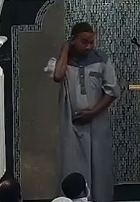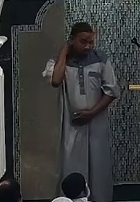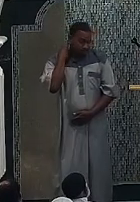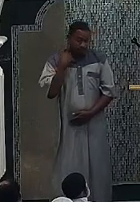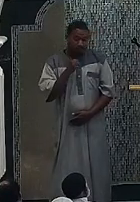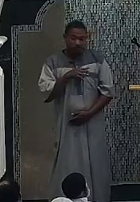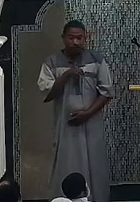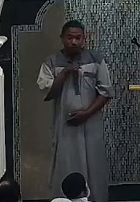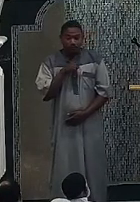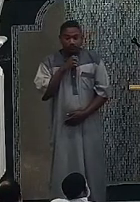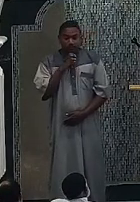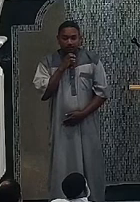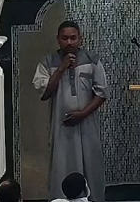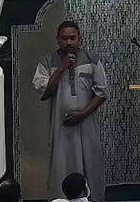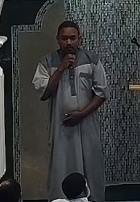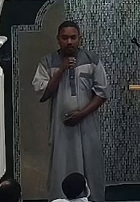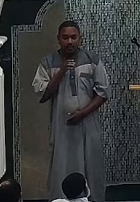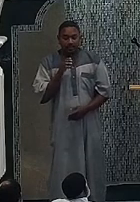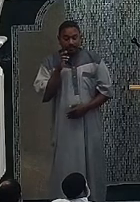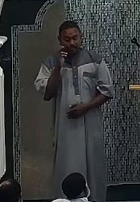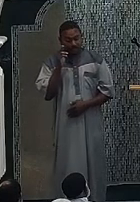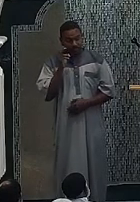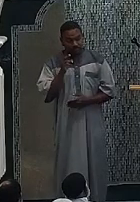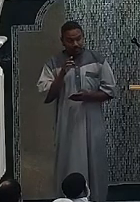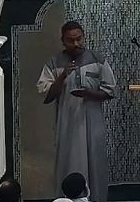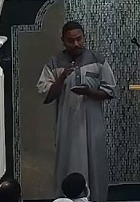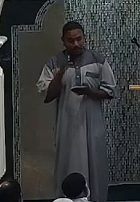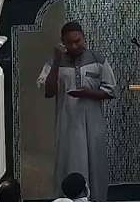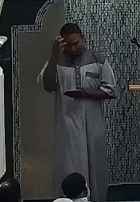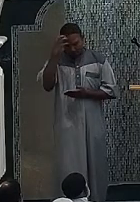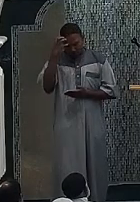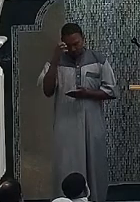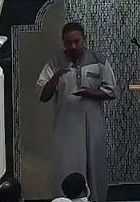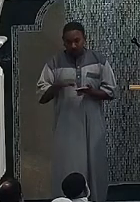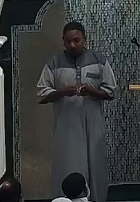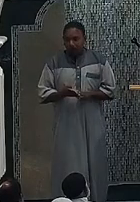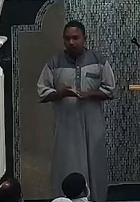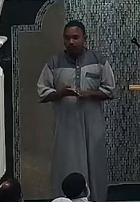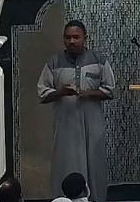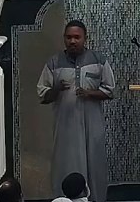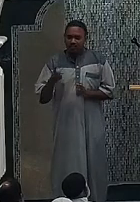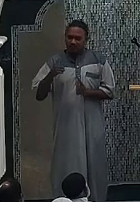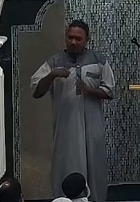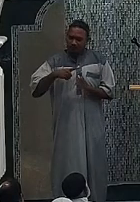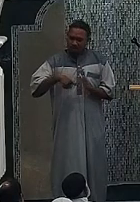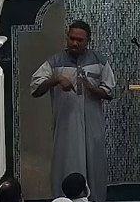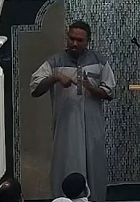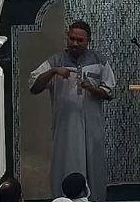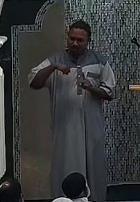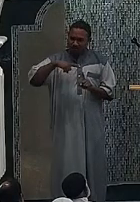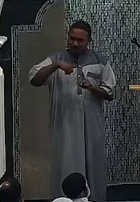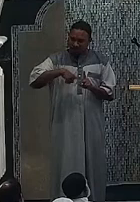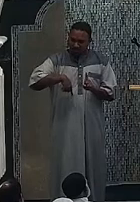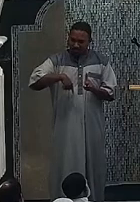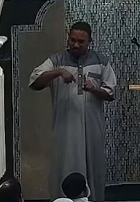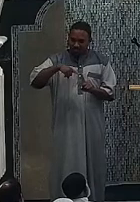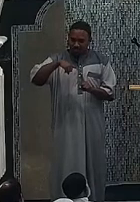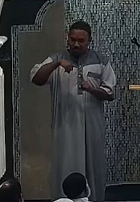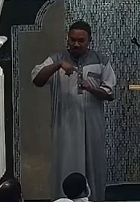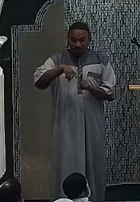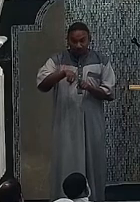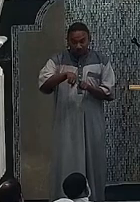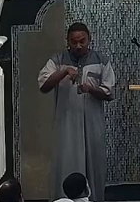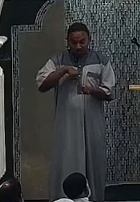And I'm not trying to say this to make us feel bad, but it's just a fact. We failed them. The